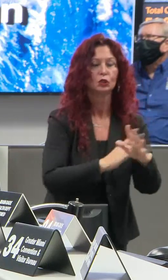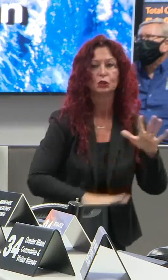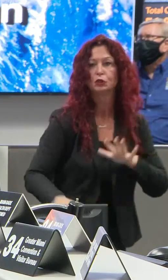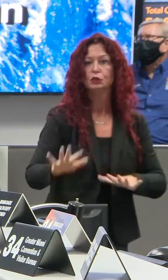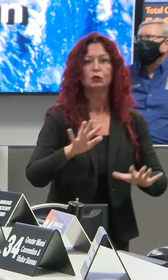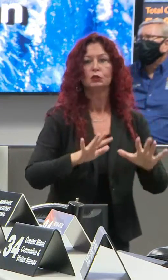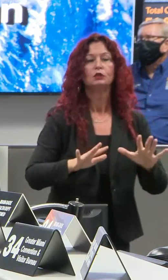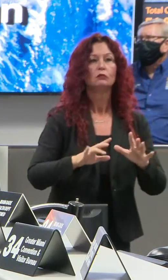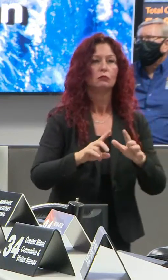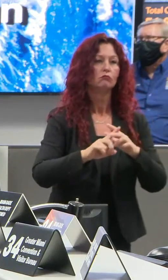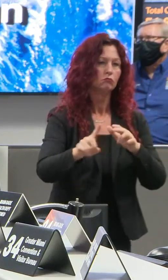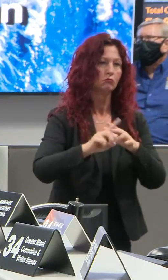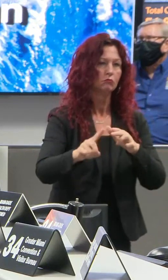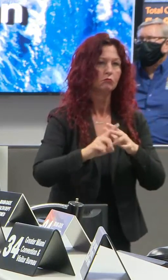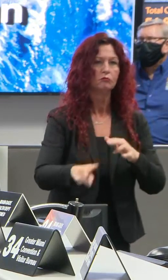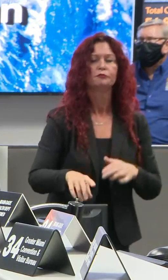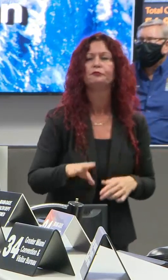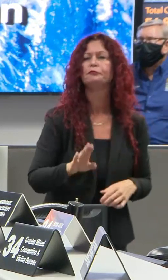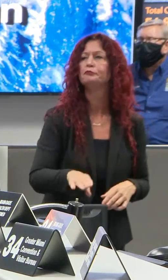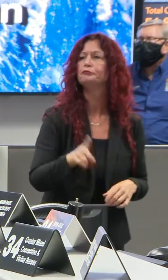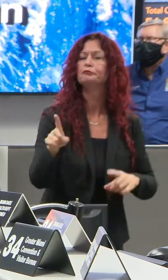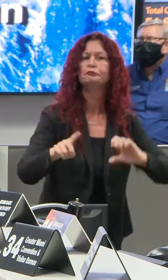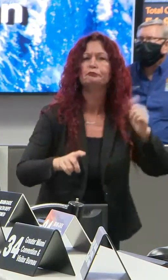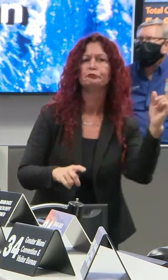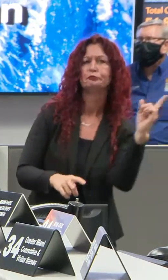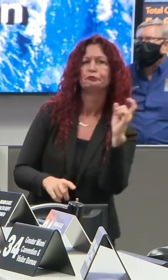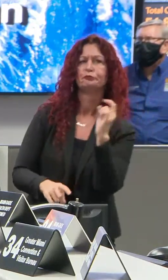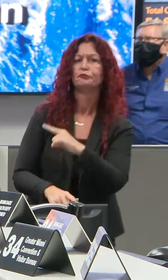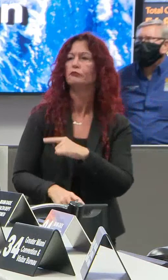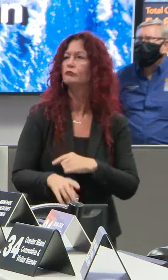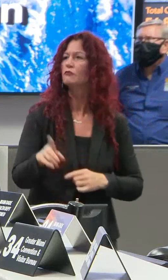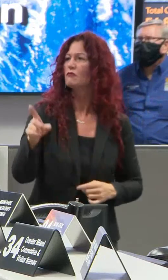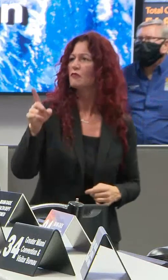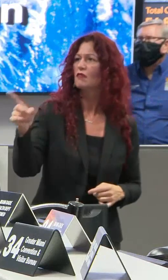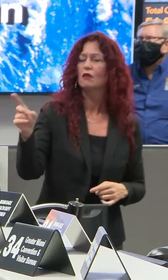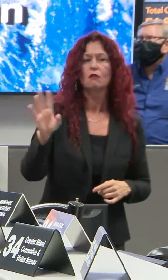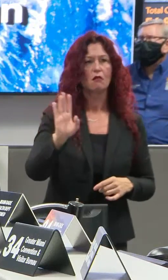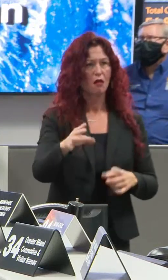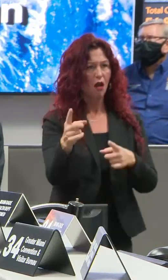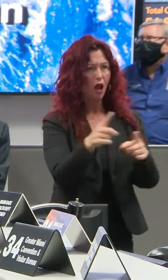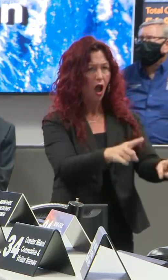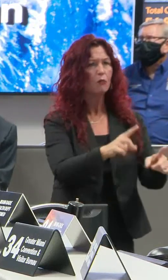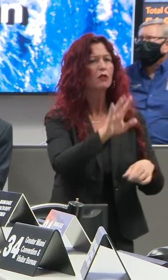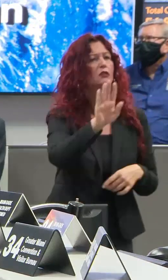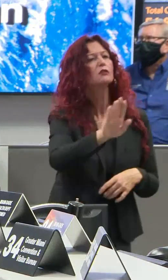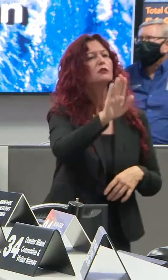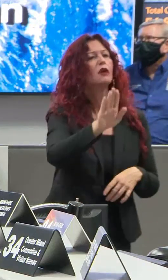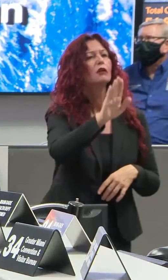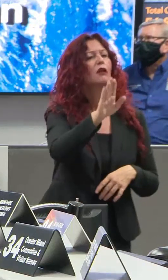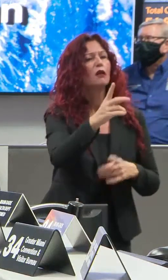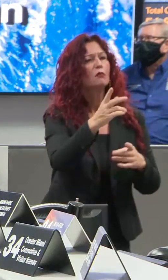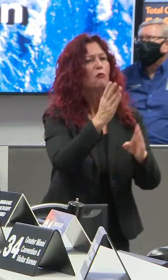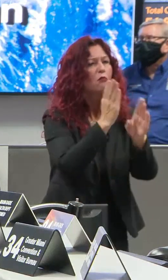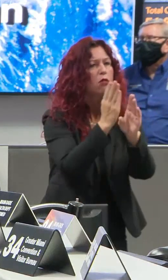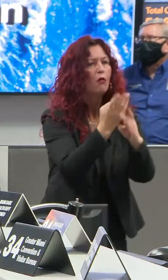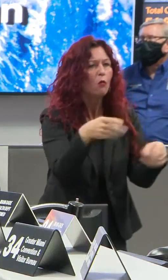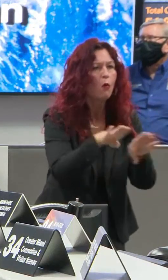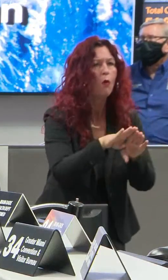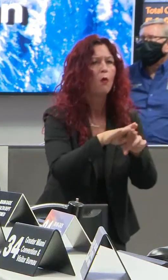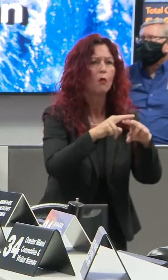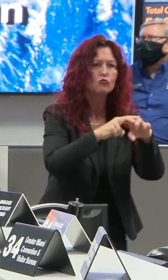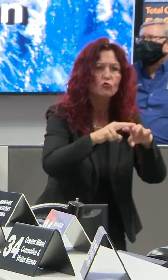areas. Mayor? Yeah. Some criticism for suspending transit on Sunday. Yeah. Why did you do that? And where are you on